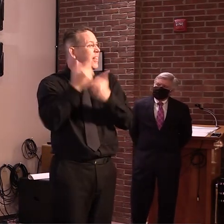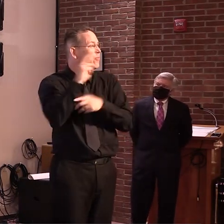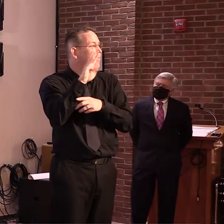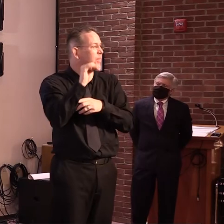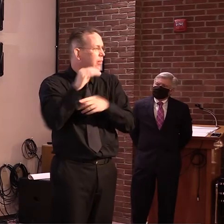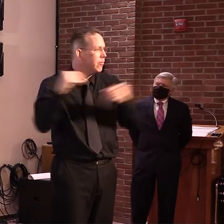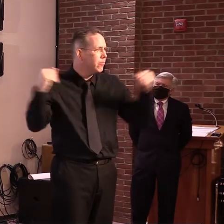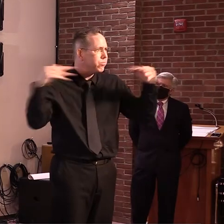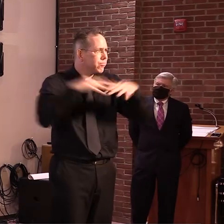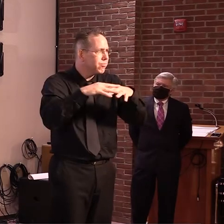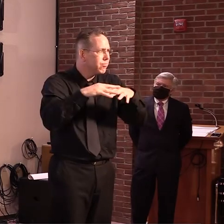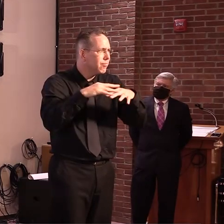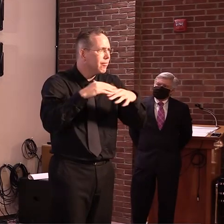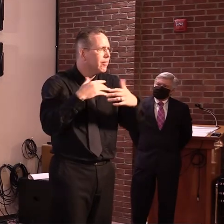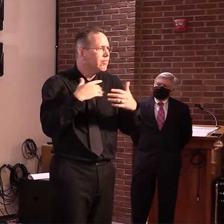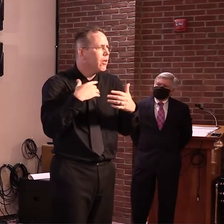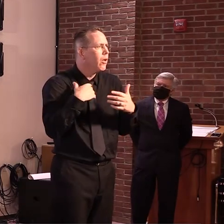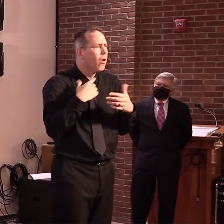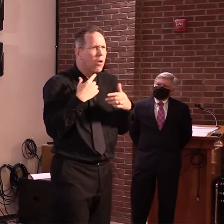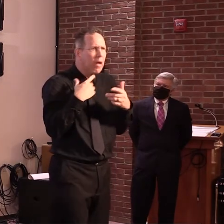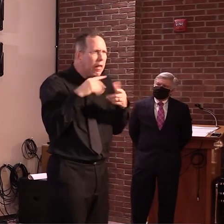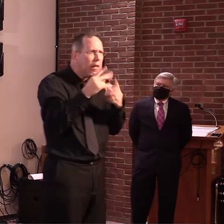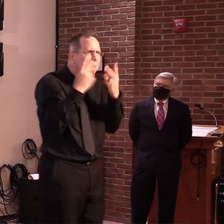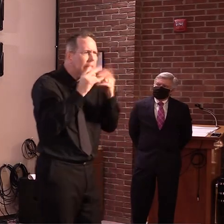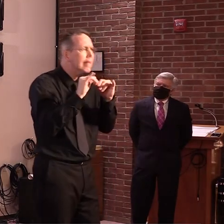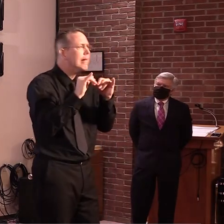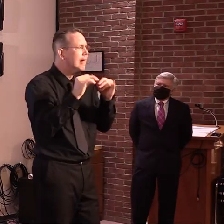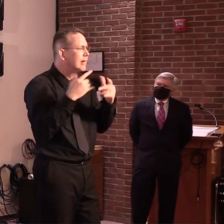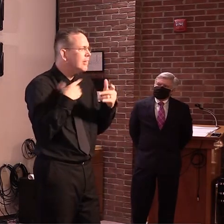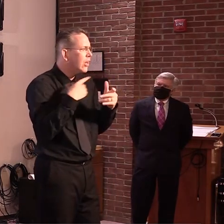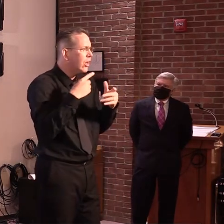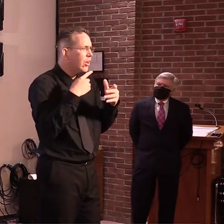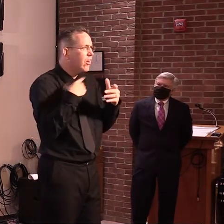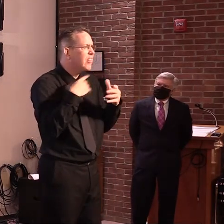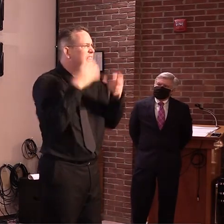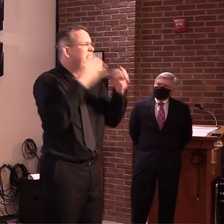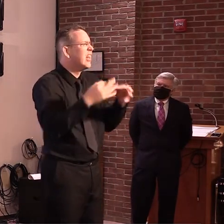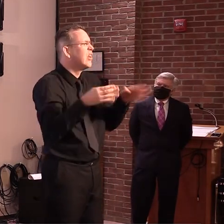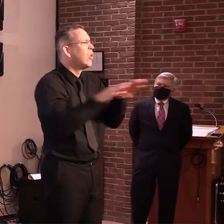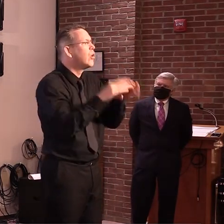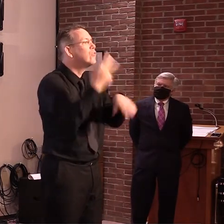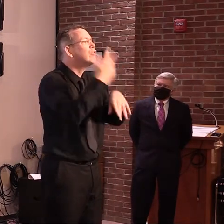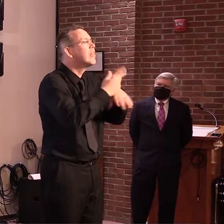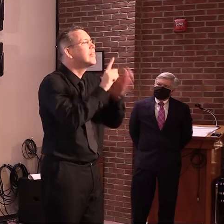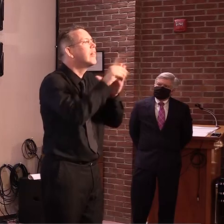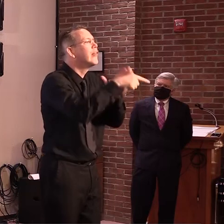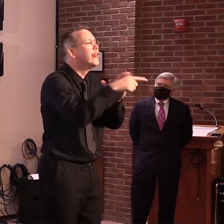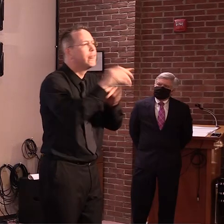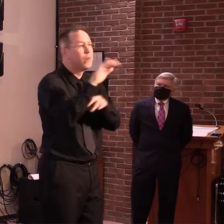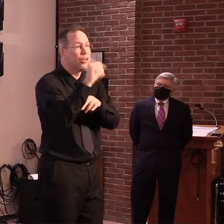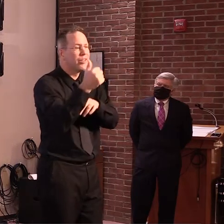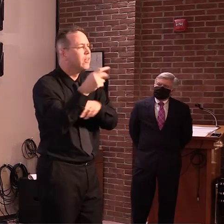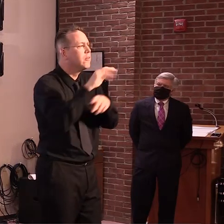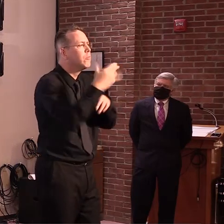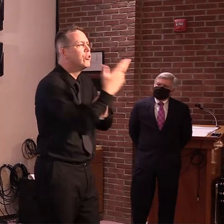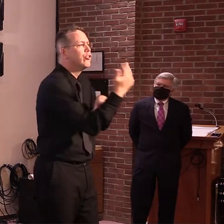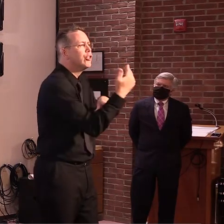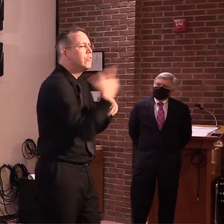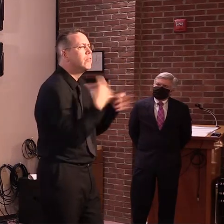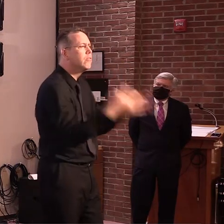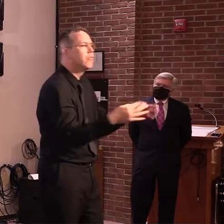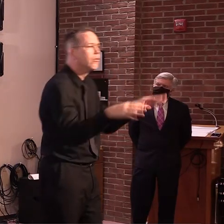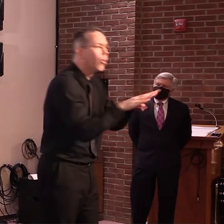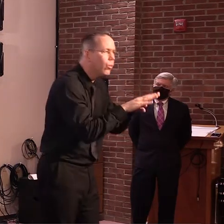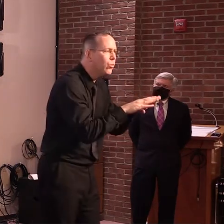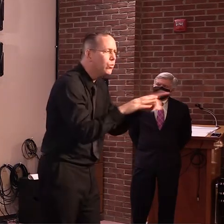we actually said there are no more mass gatherings, since our first case in Vermont was March 7th. And I think